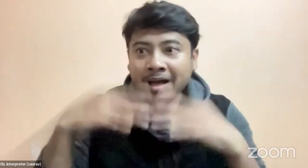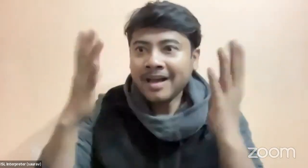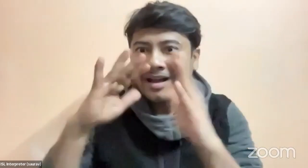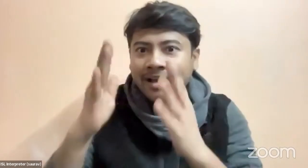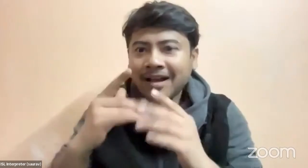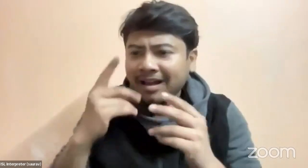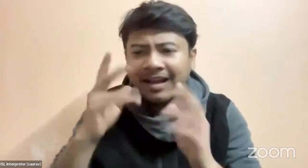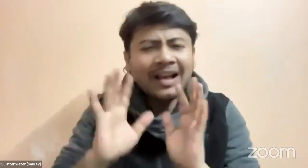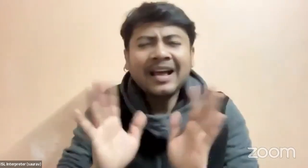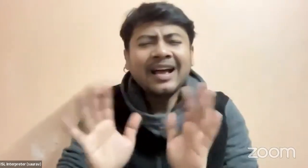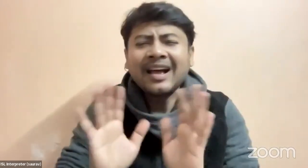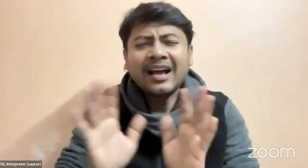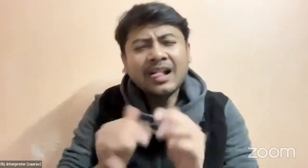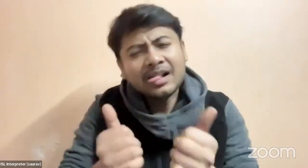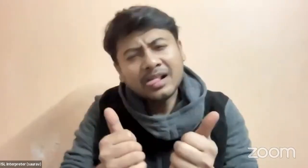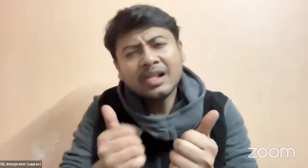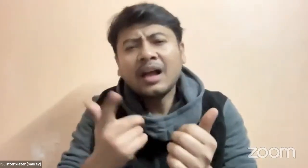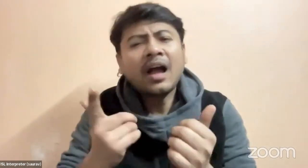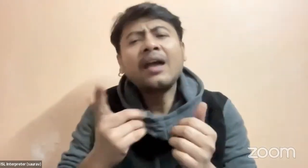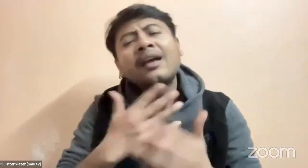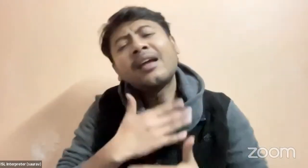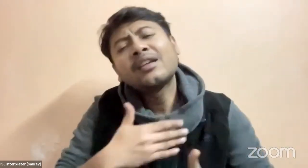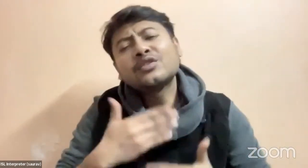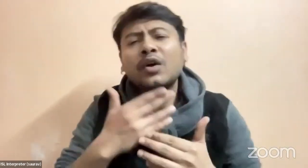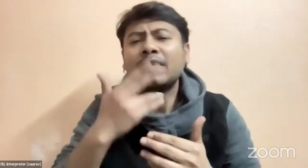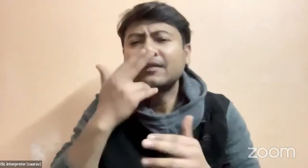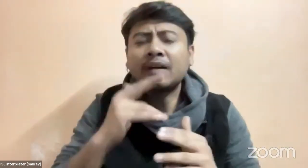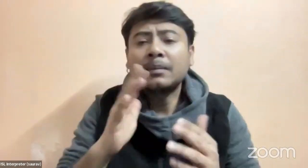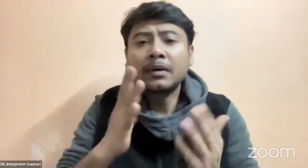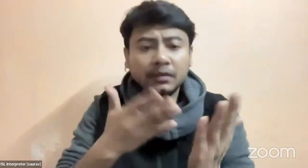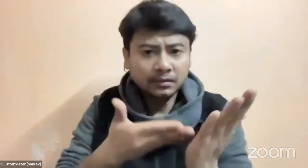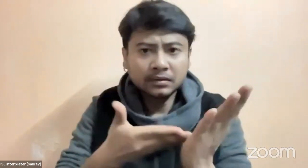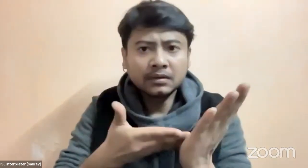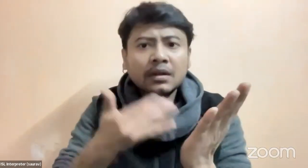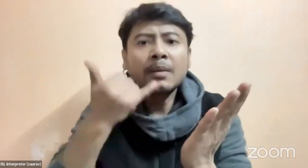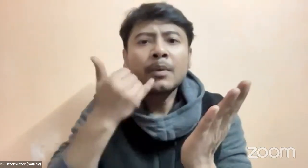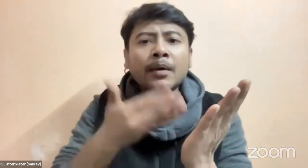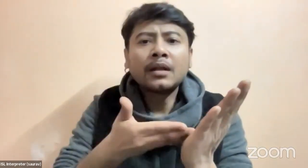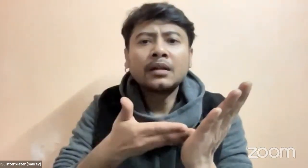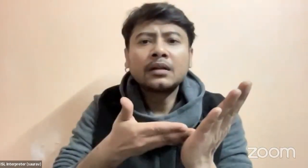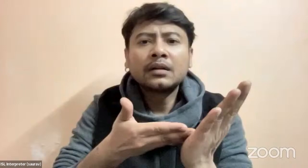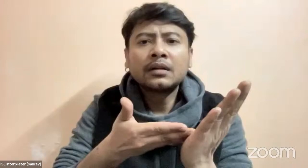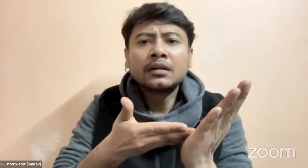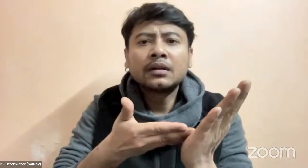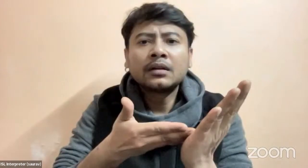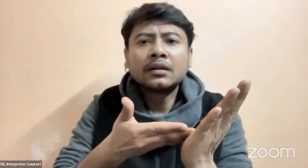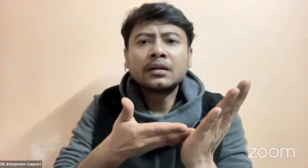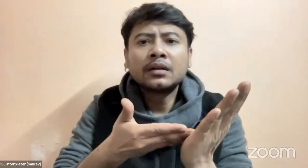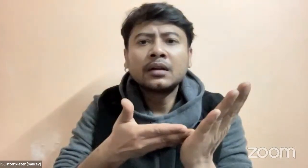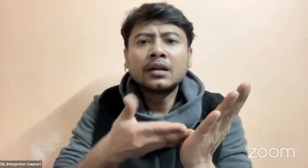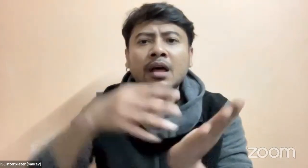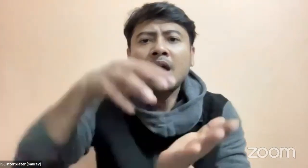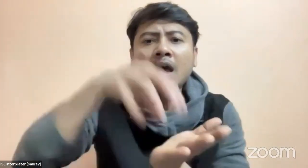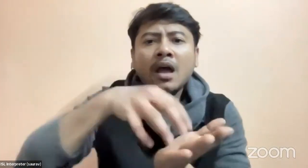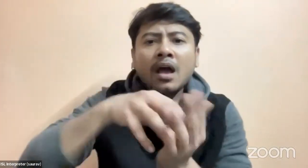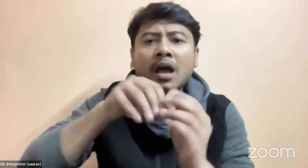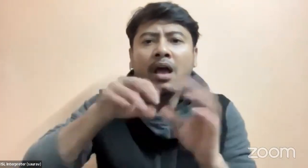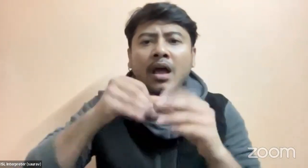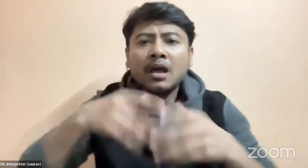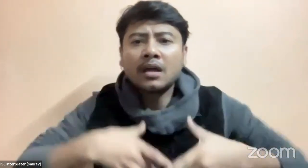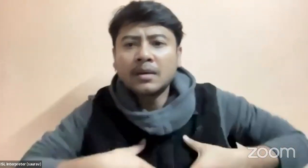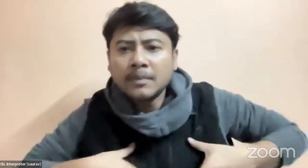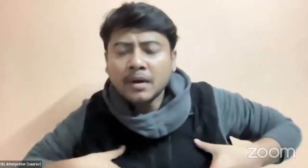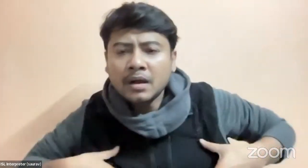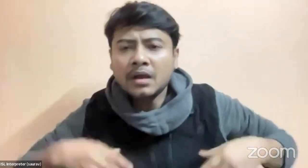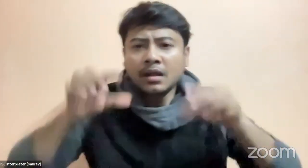In advertisement, what is there? Half naked male or half naked female. So even if you don't want, Kali Yuga is